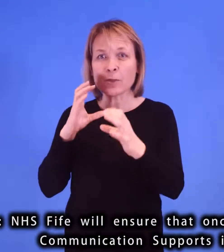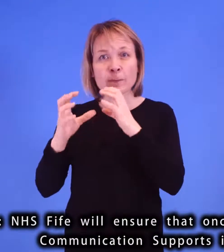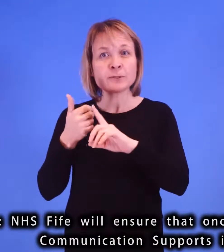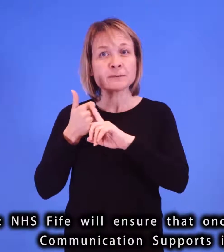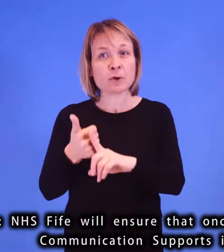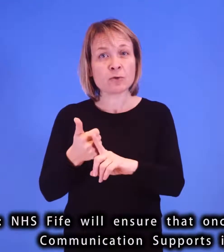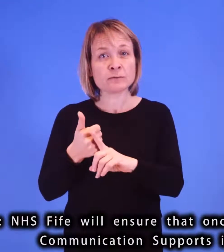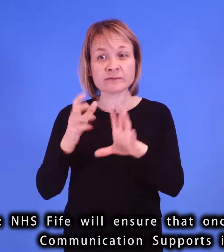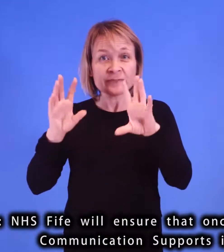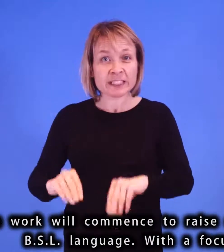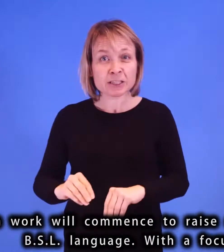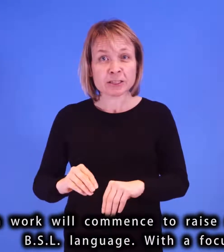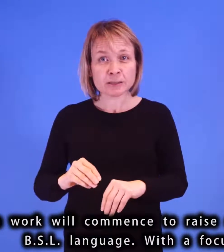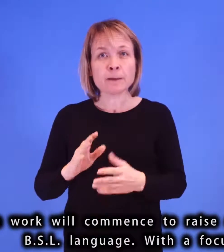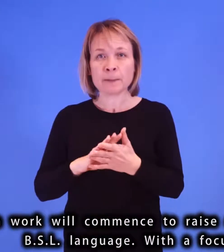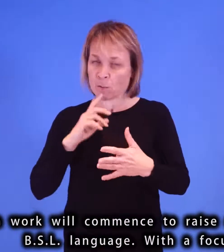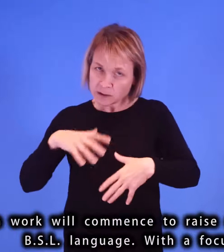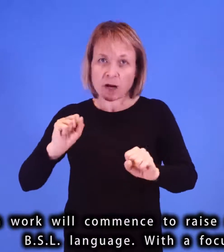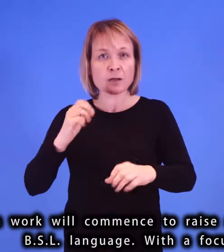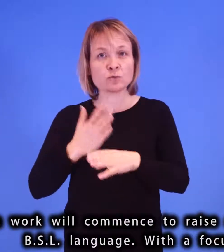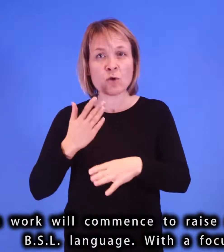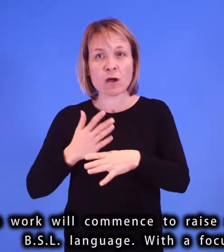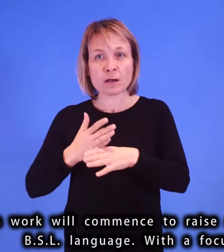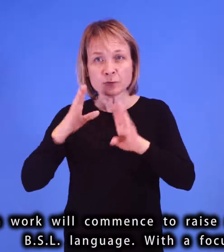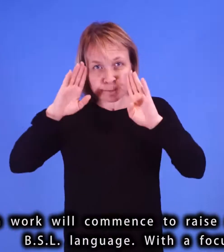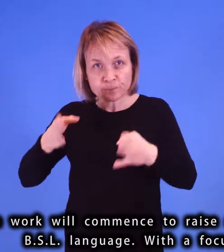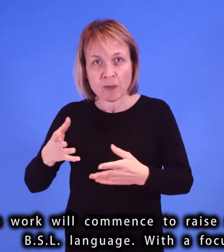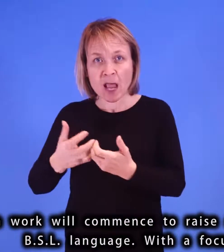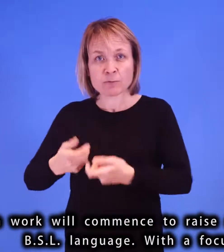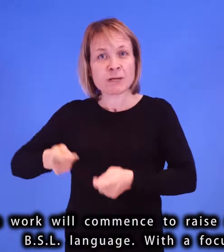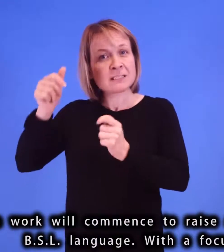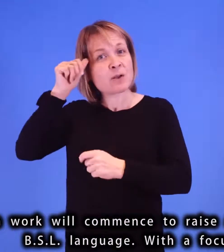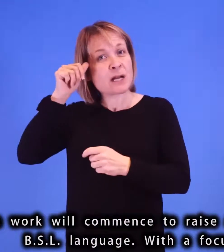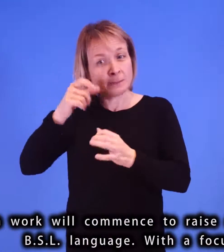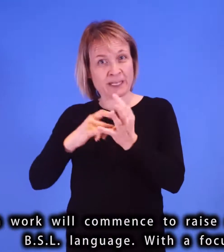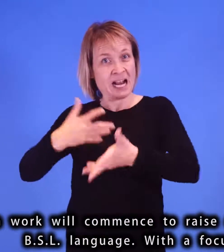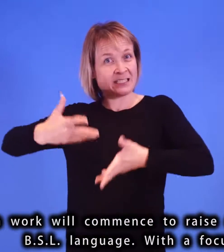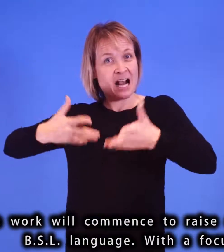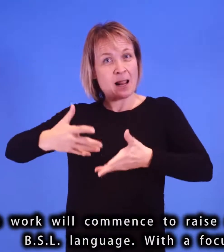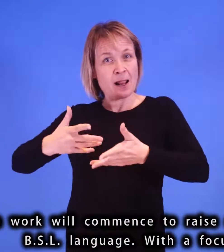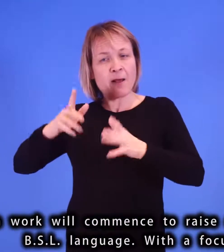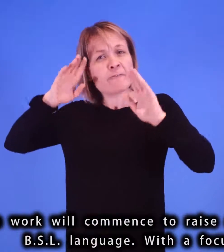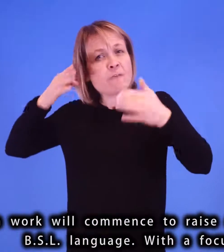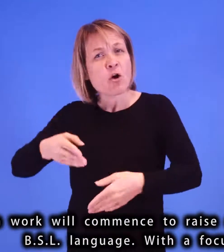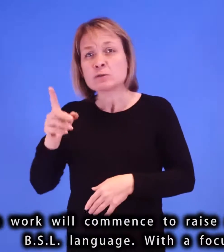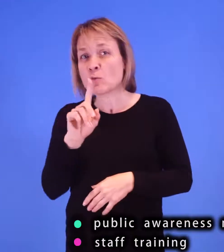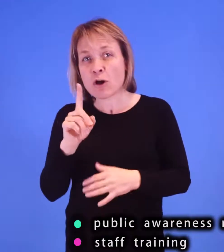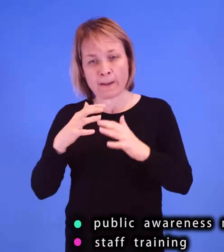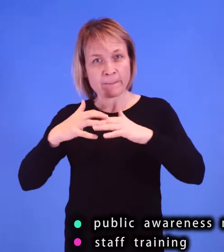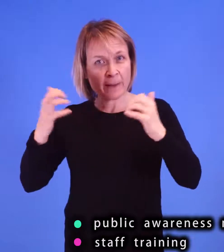is complete, then work will commence to raise awareness of BSL language, with a focus on